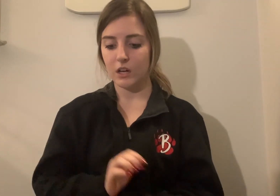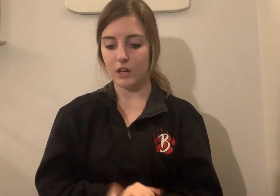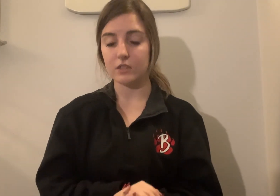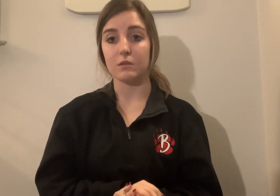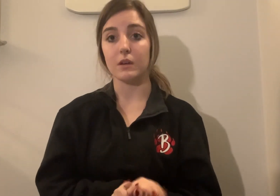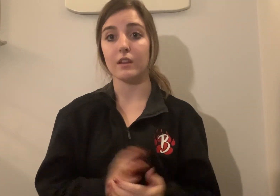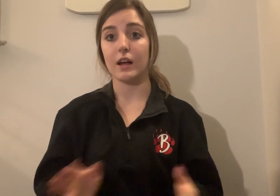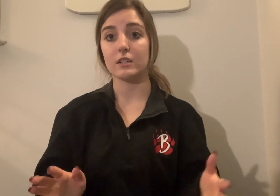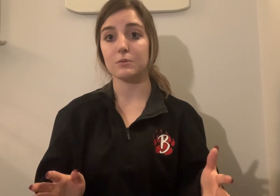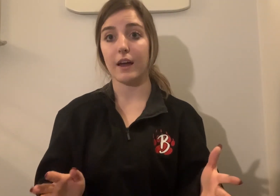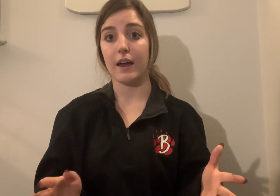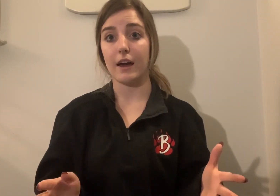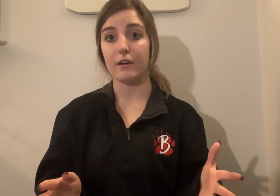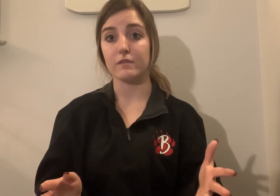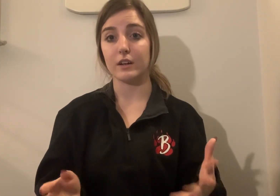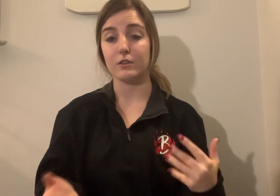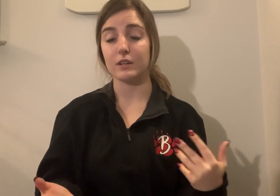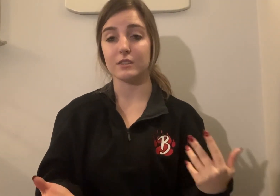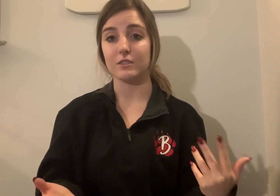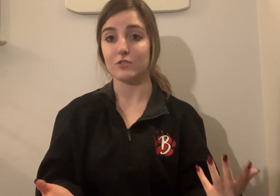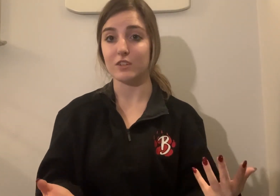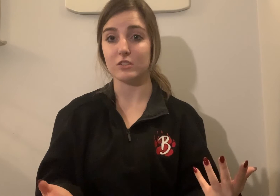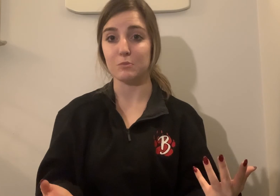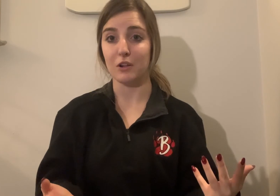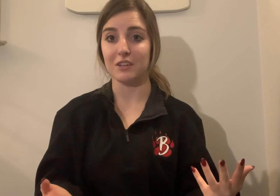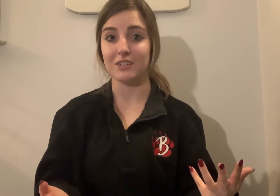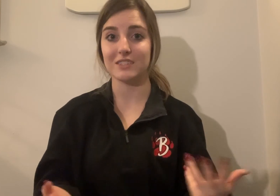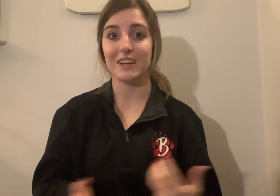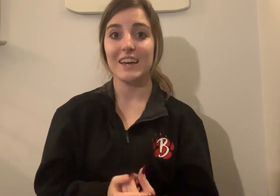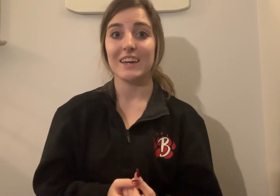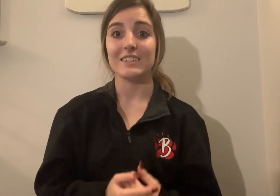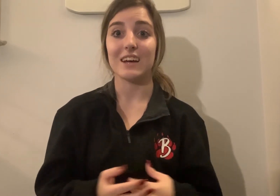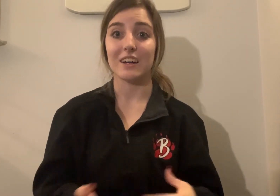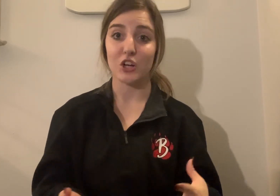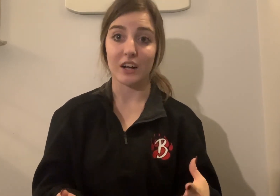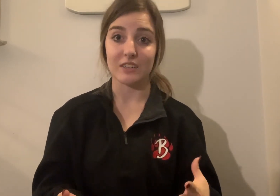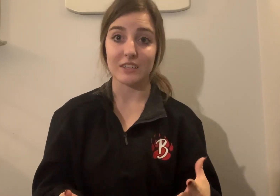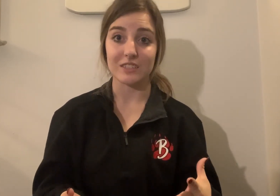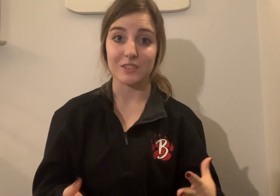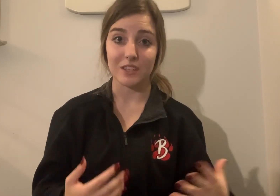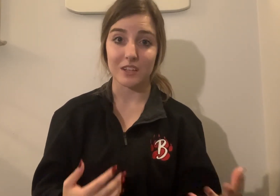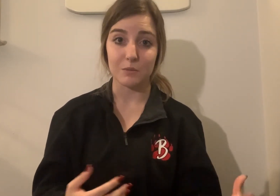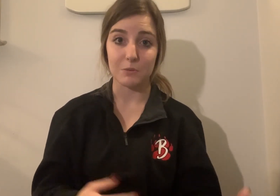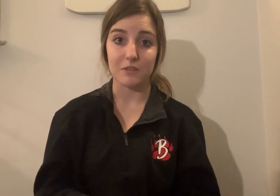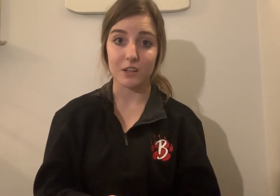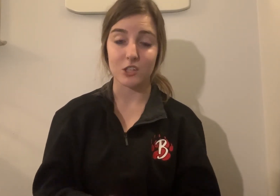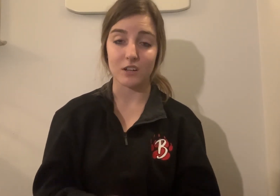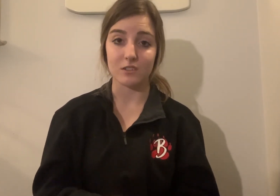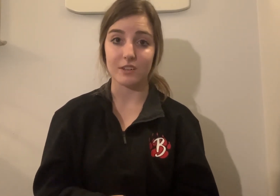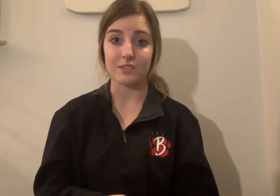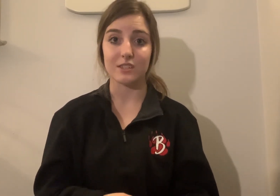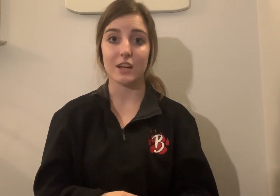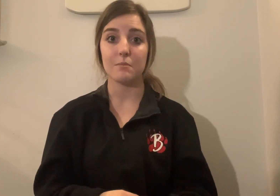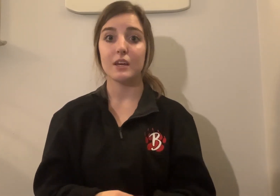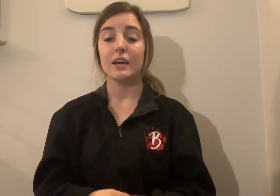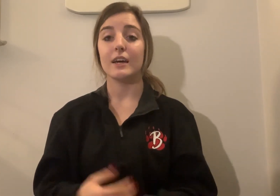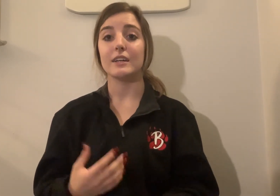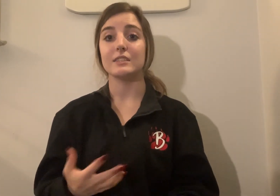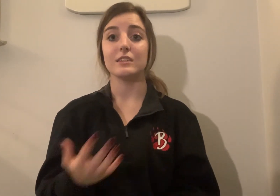Awesome. And the last one I have, I know I said it's a very small list, is hot chocolate, because I feel like a lot of people have hot chocolate around this time. And I did this one